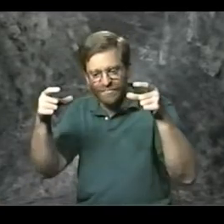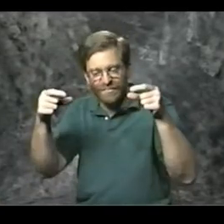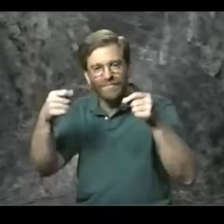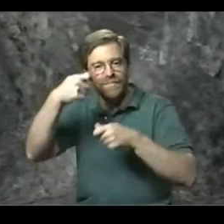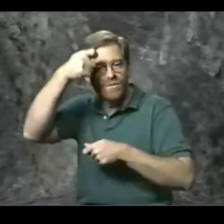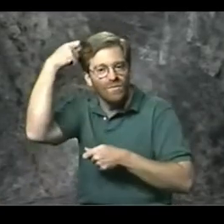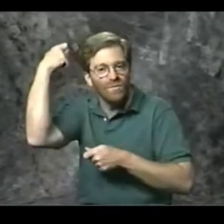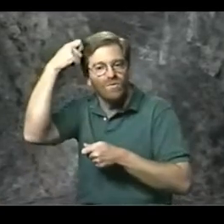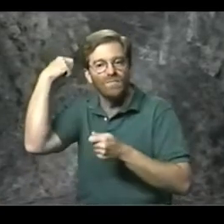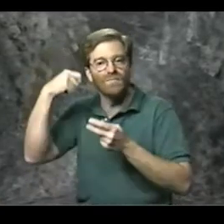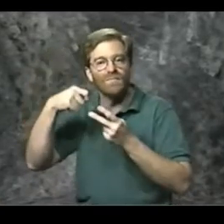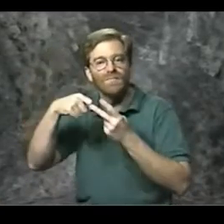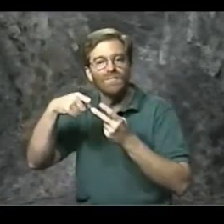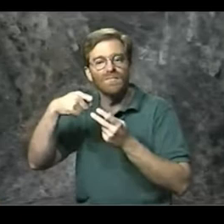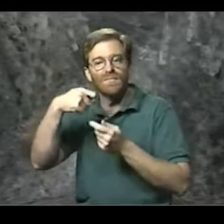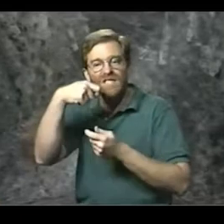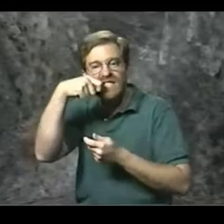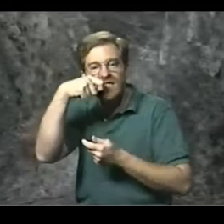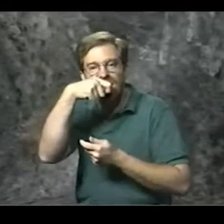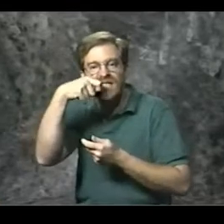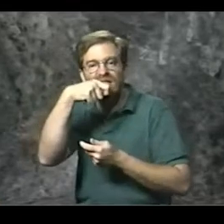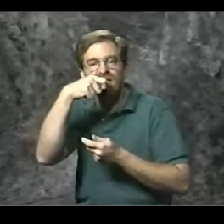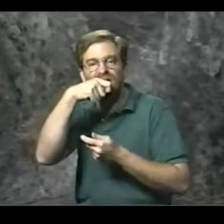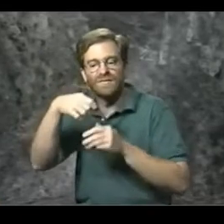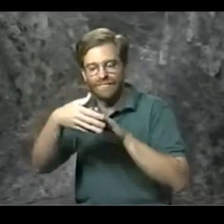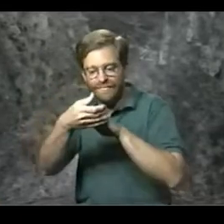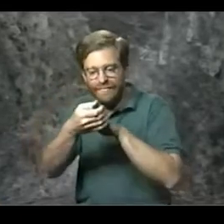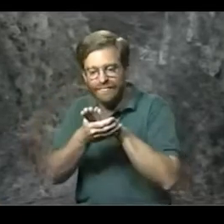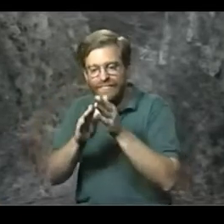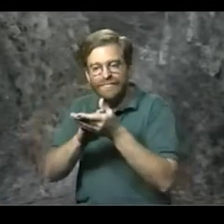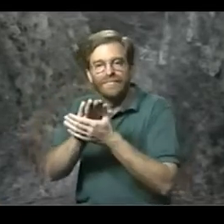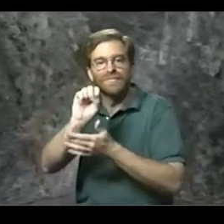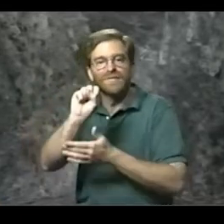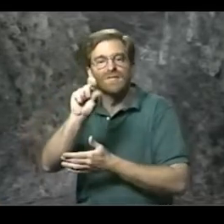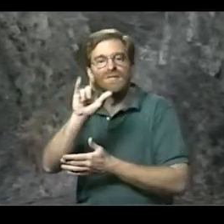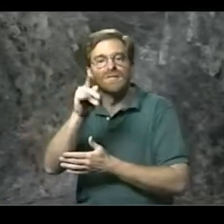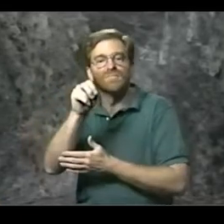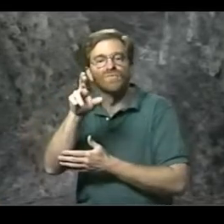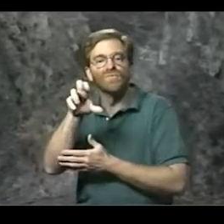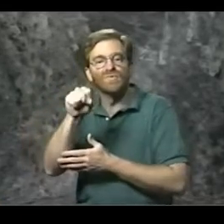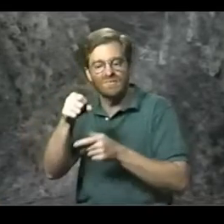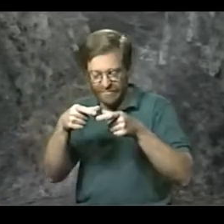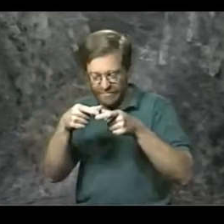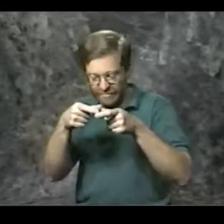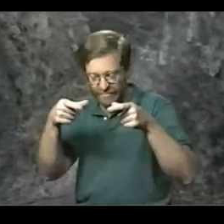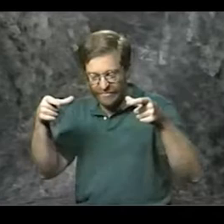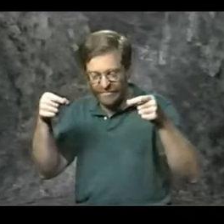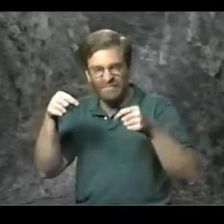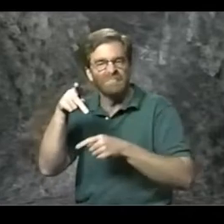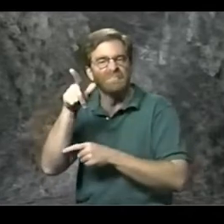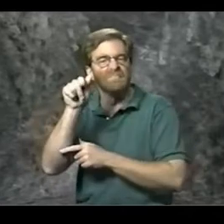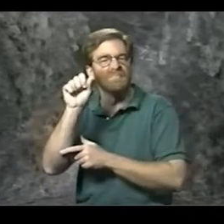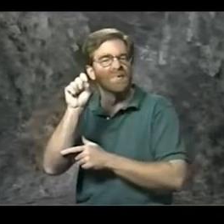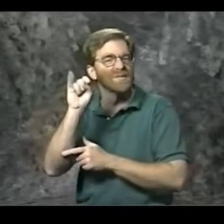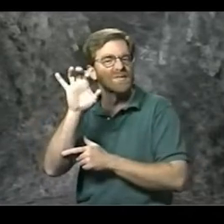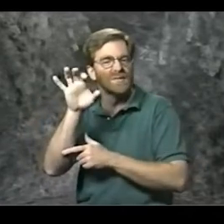And the flight attendant was giving out food and handing out these little bags with